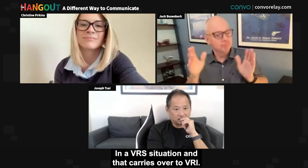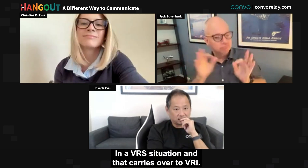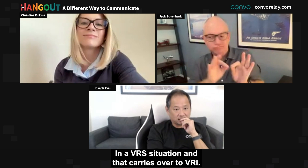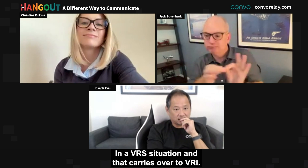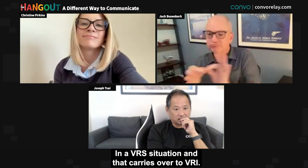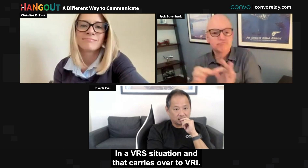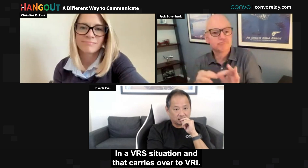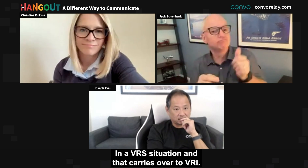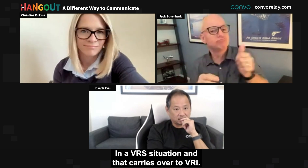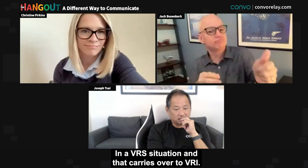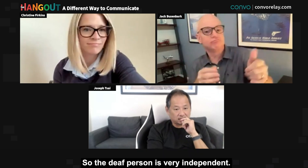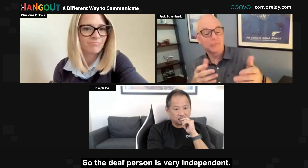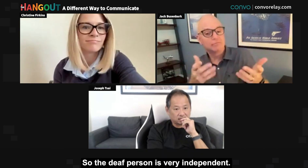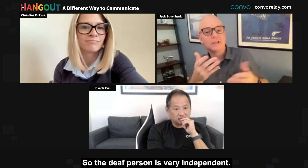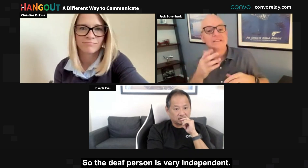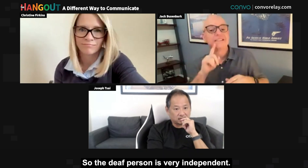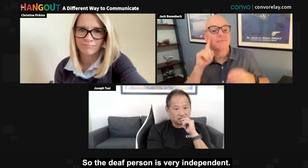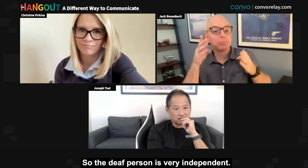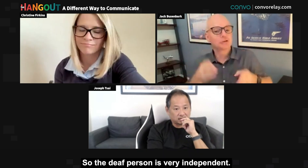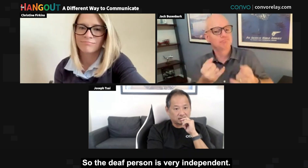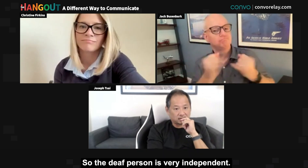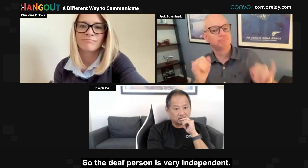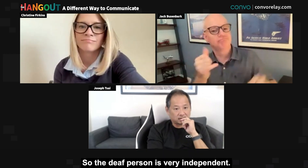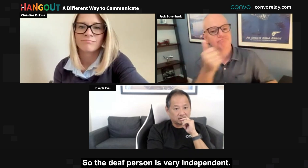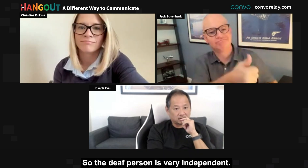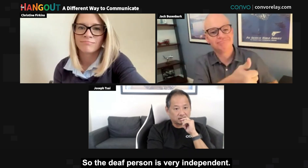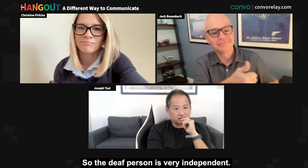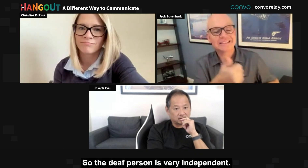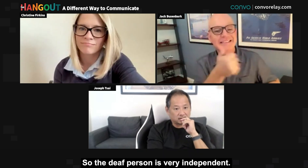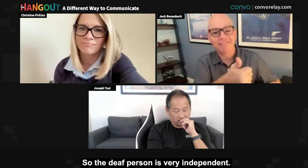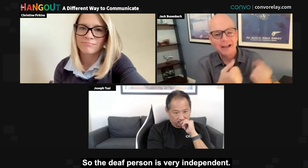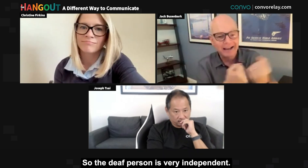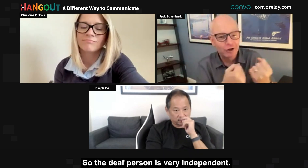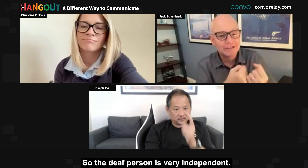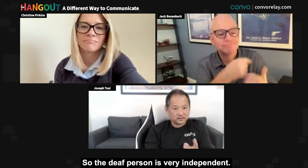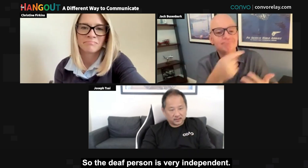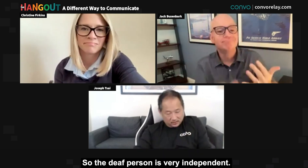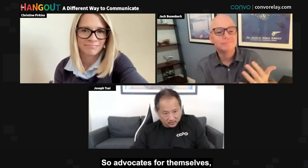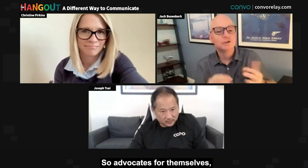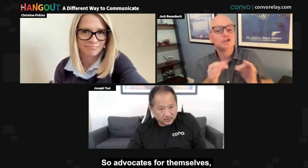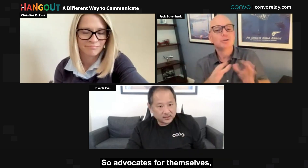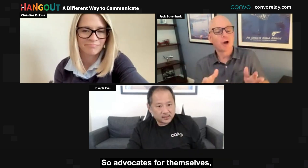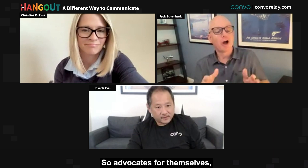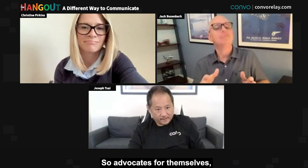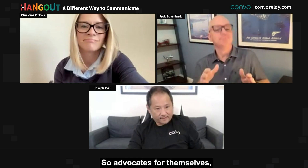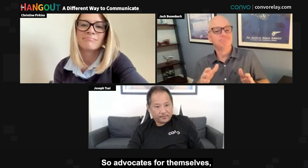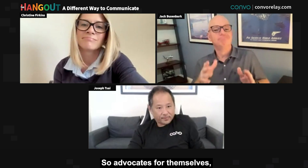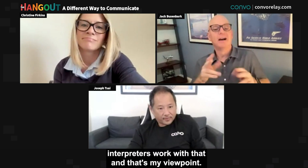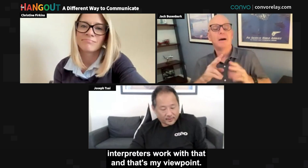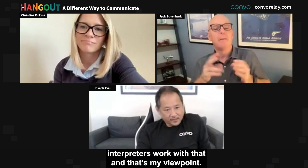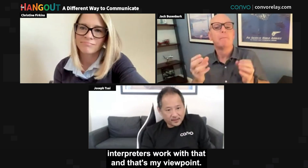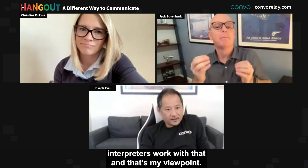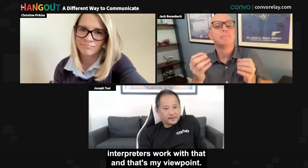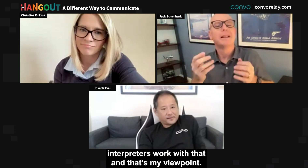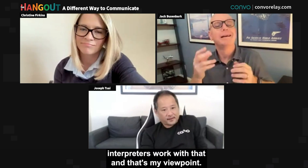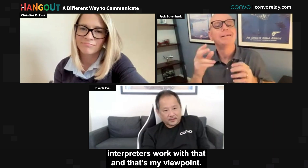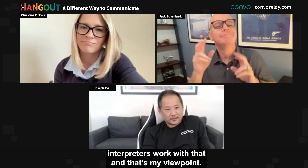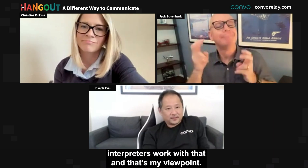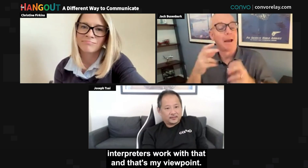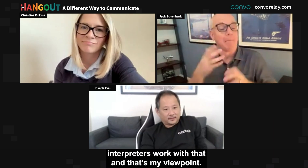that carries over to VRI. So the deaf person is very independent, so advocates for themselves. The interpreters work with that,